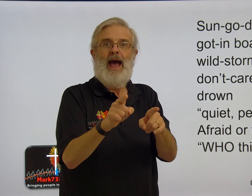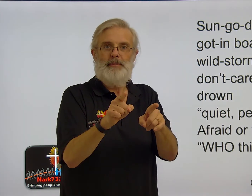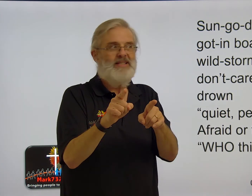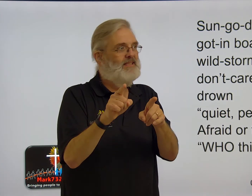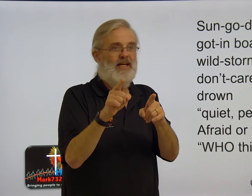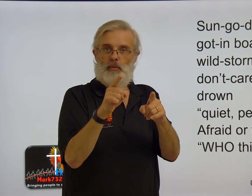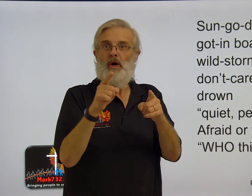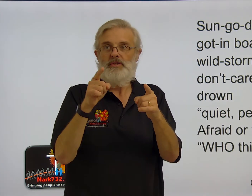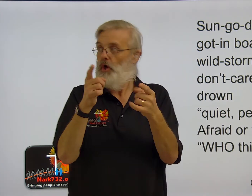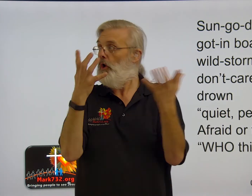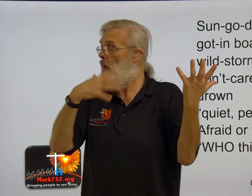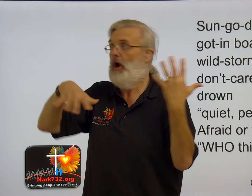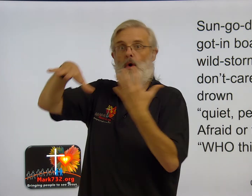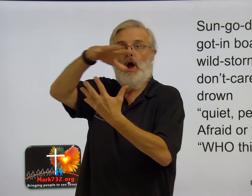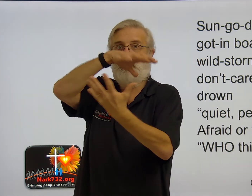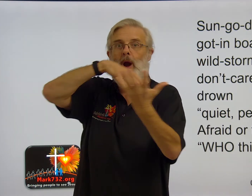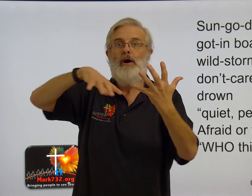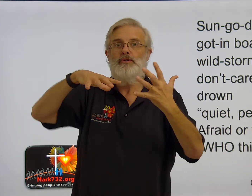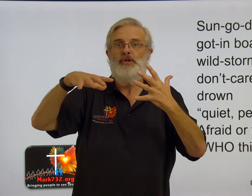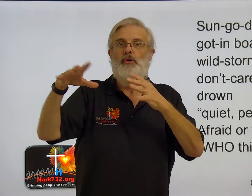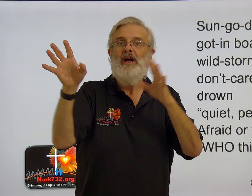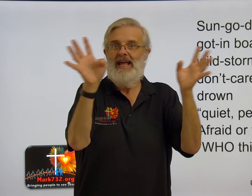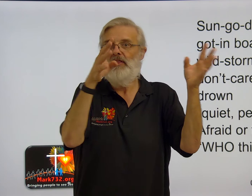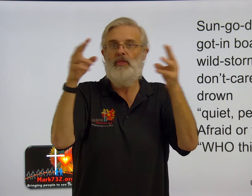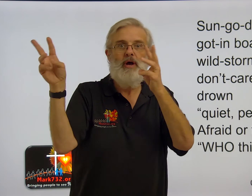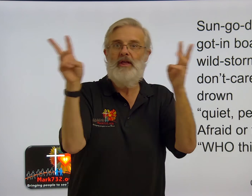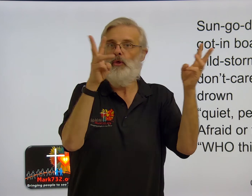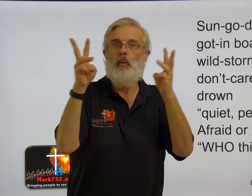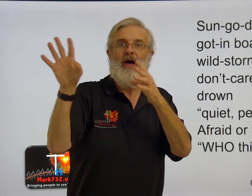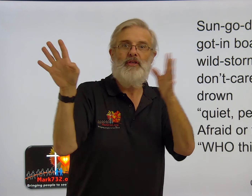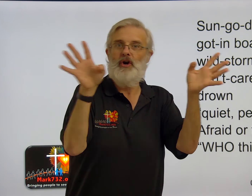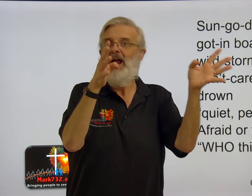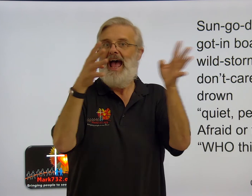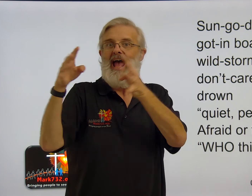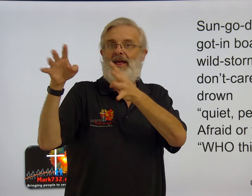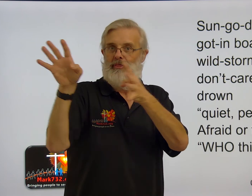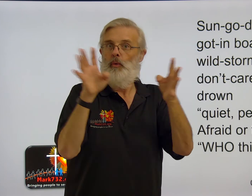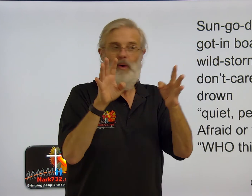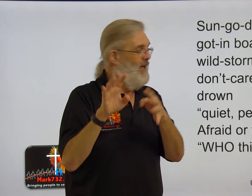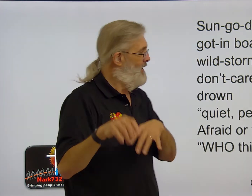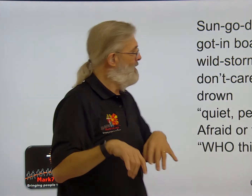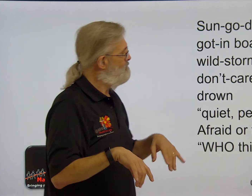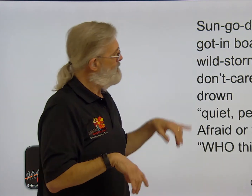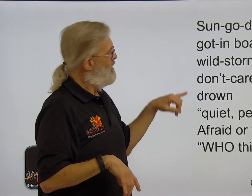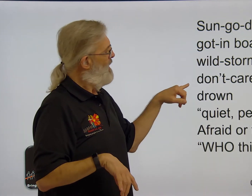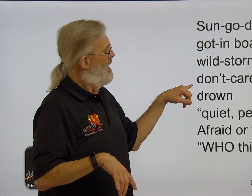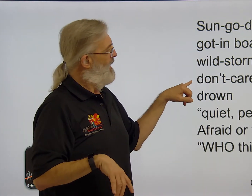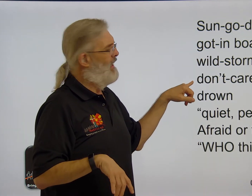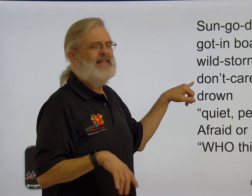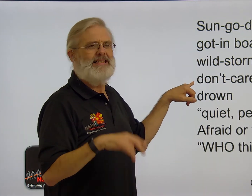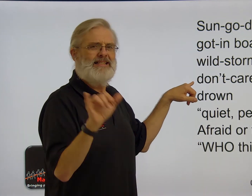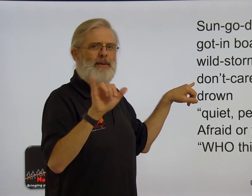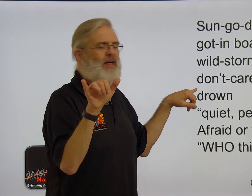happens in what's going on around you in the weather and the wind? Same thing